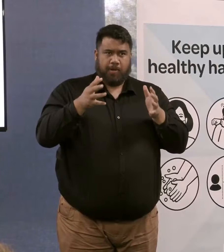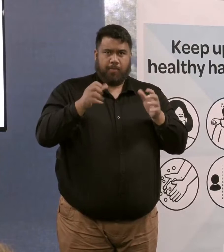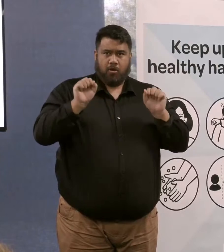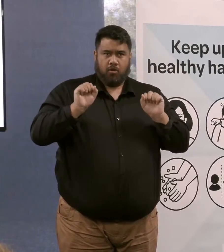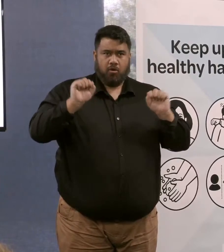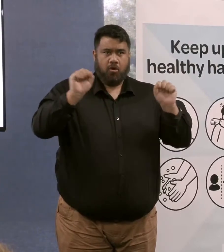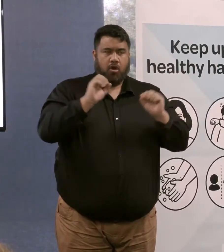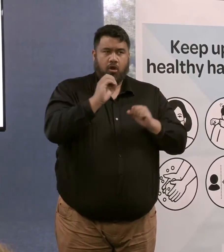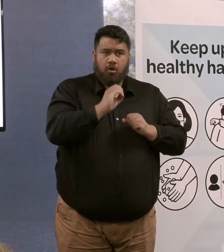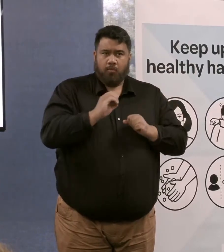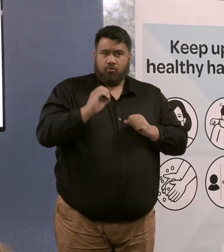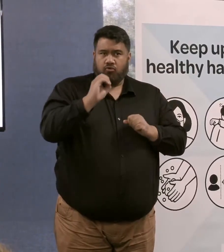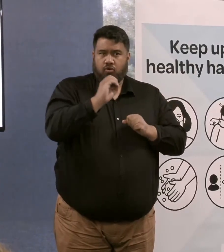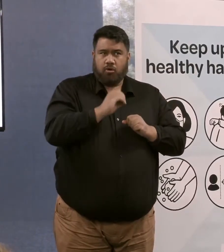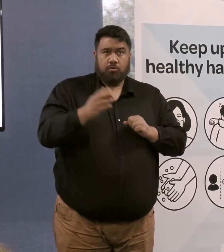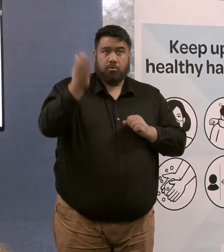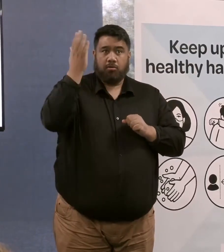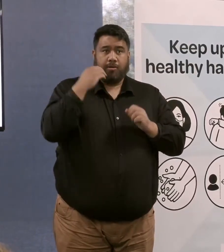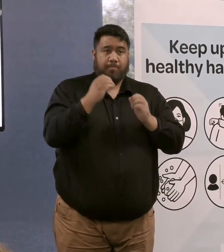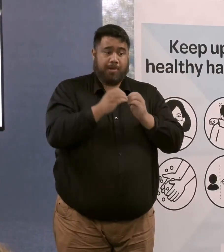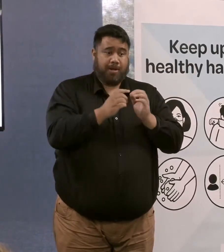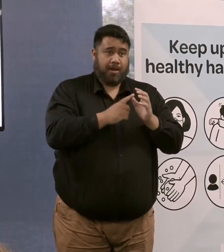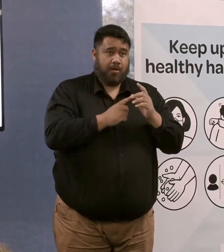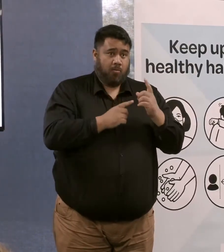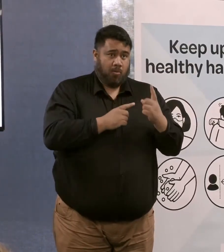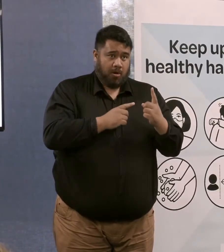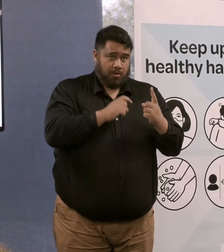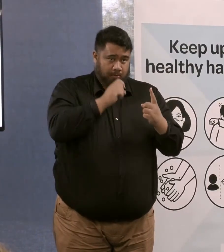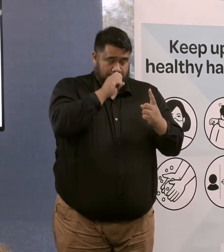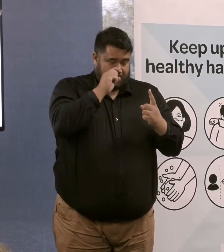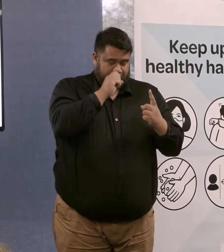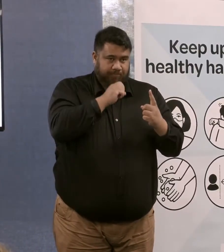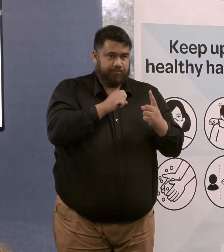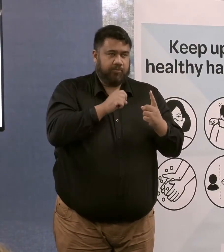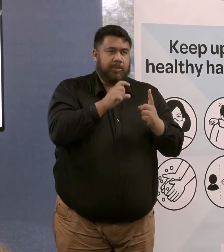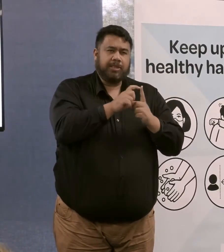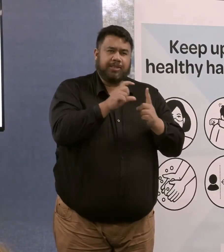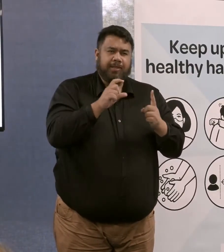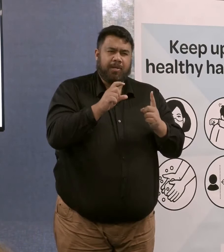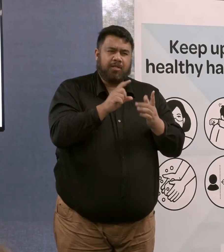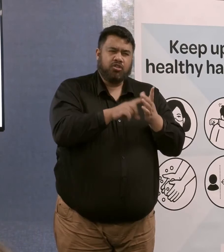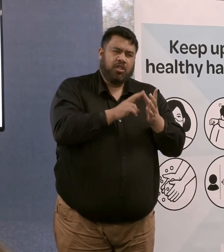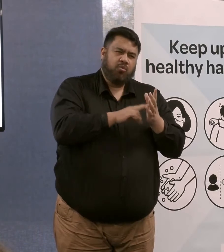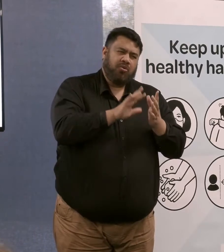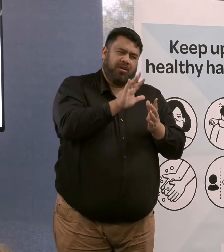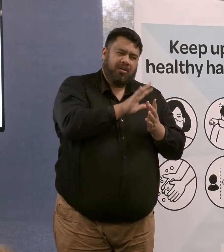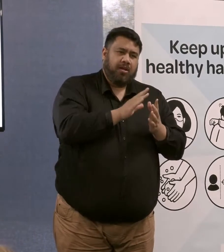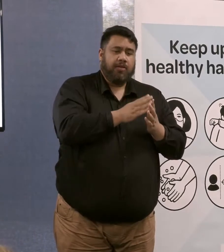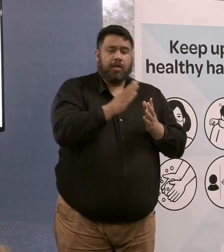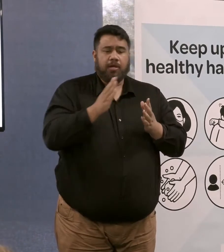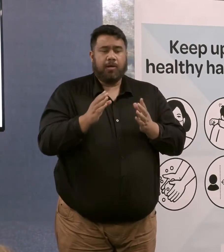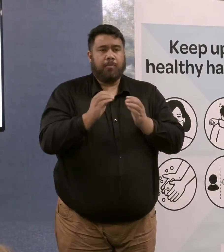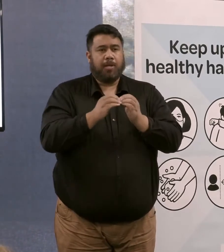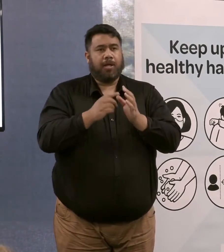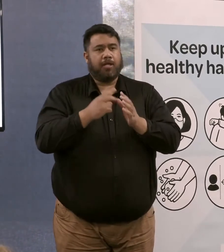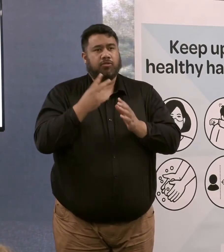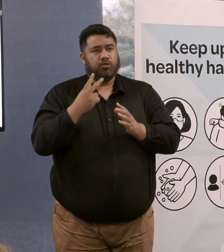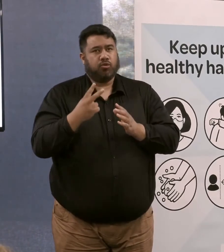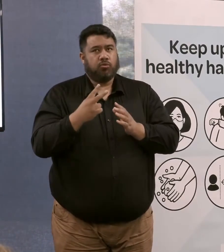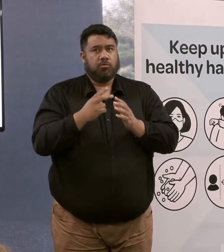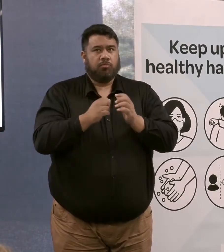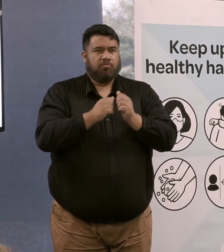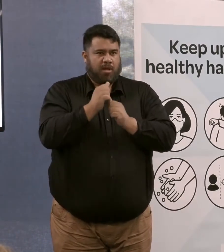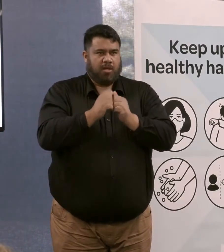outbreaks, initially an early BA1 related one, which was in December, January, and then a BA2 related one in March and